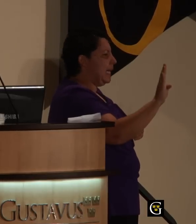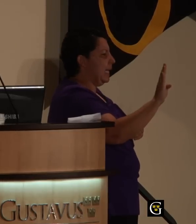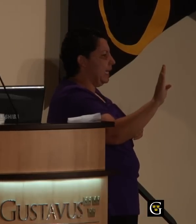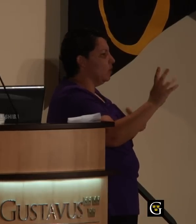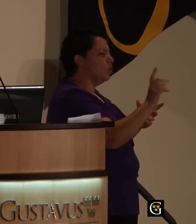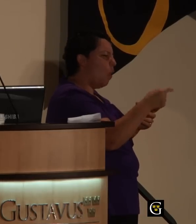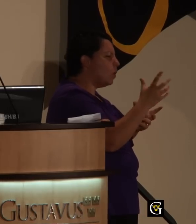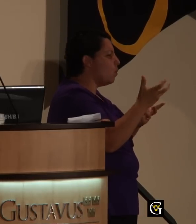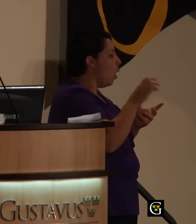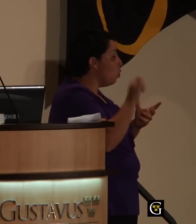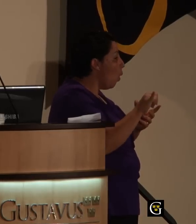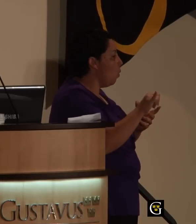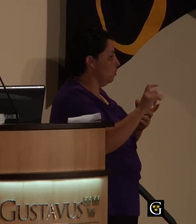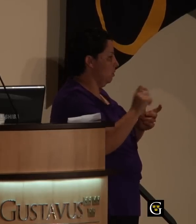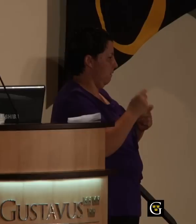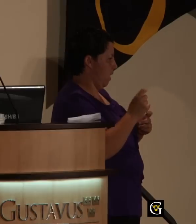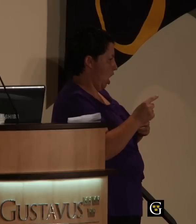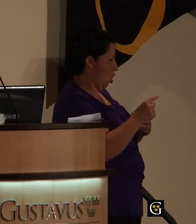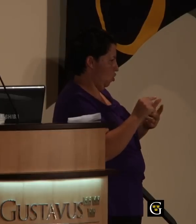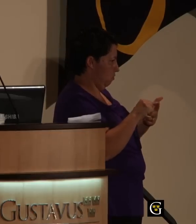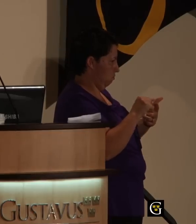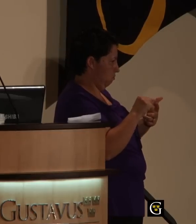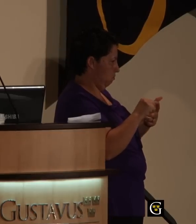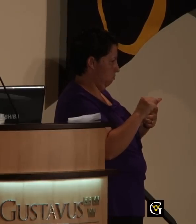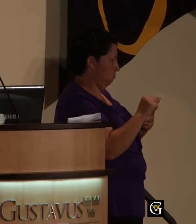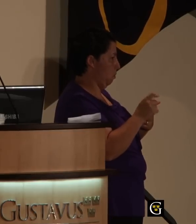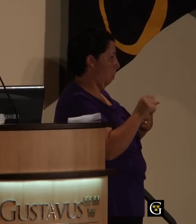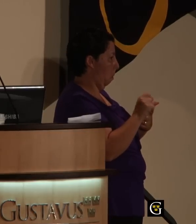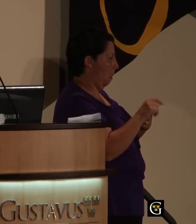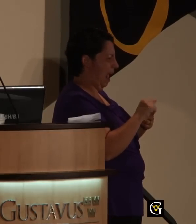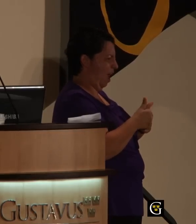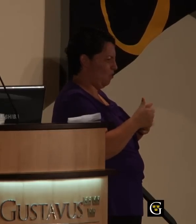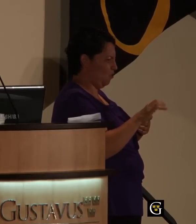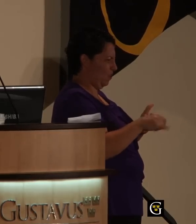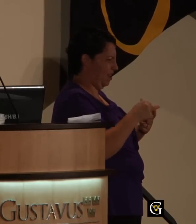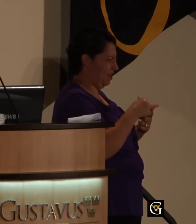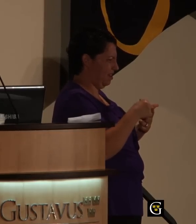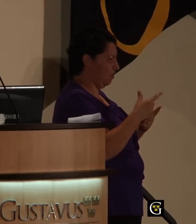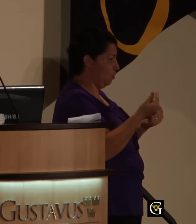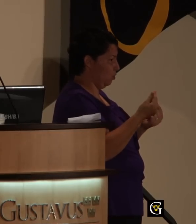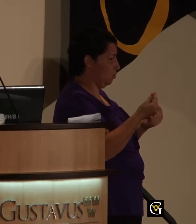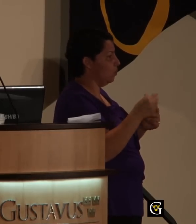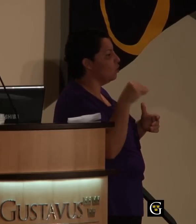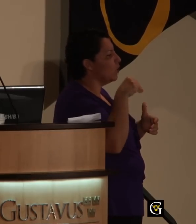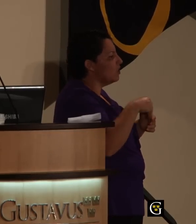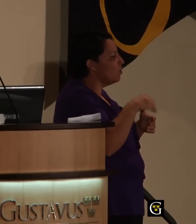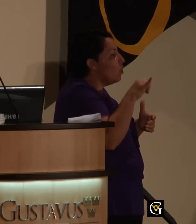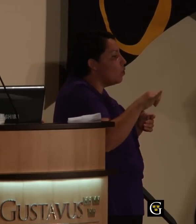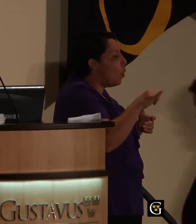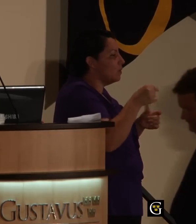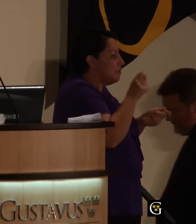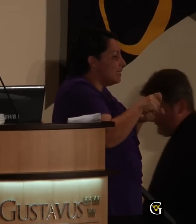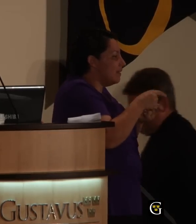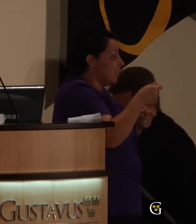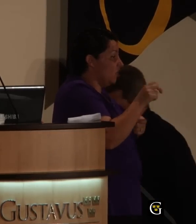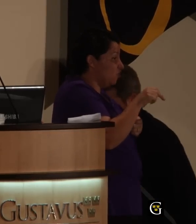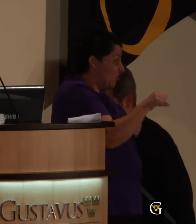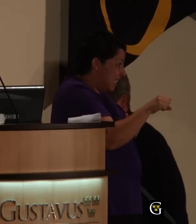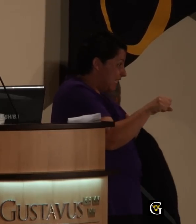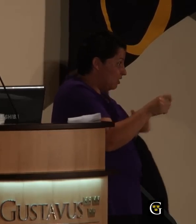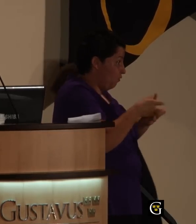that? Well, what you do is you insert these genes and plants into all three kinds of